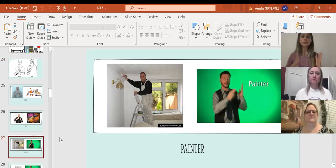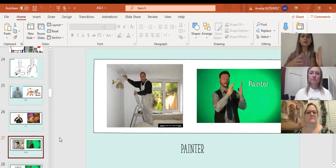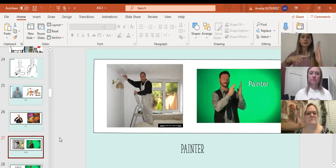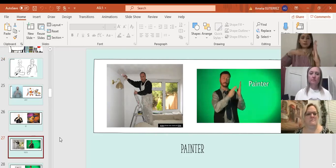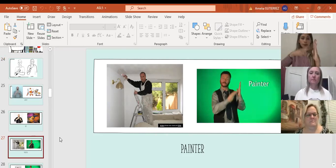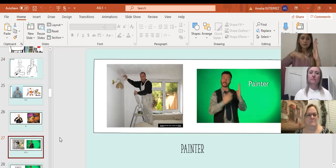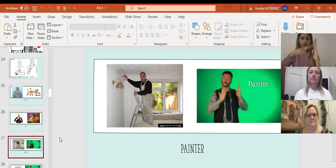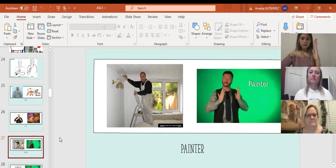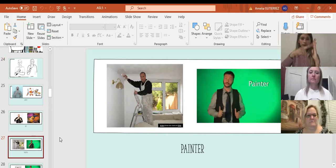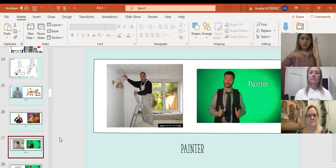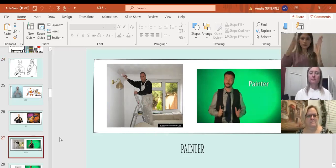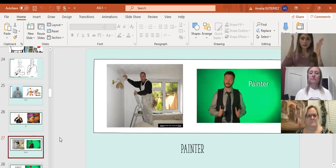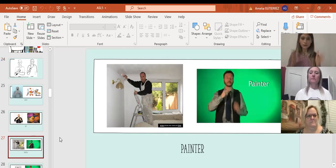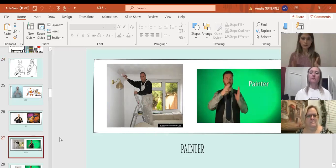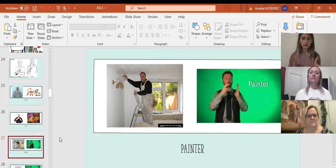Painter.